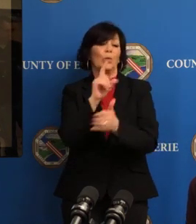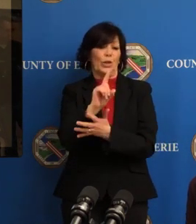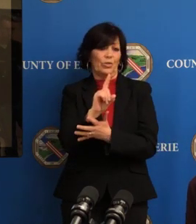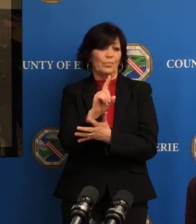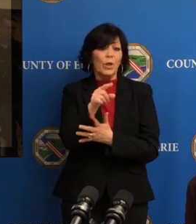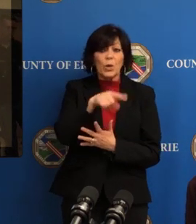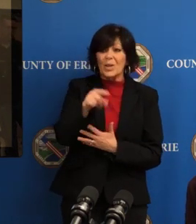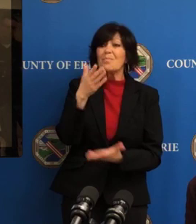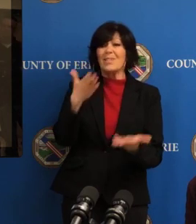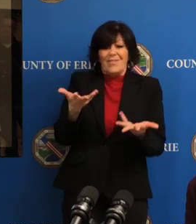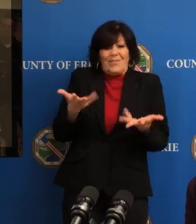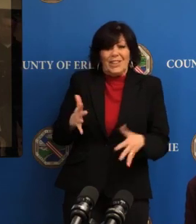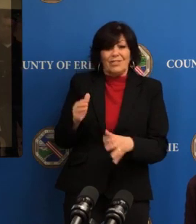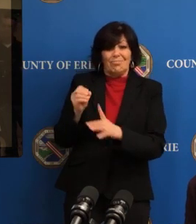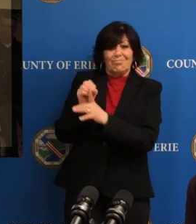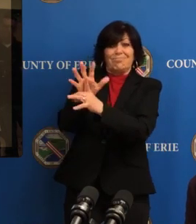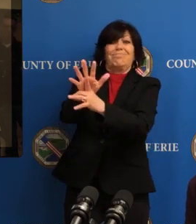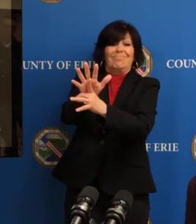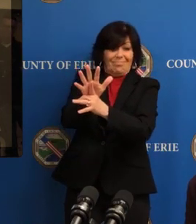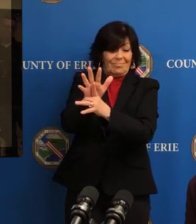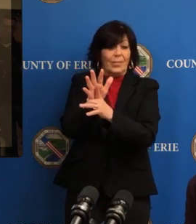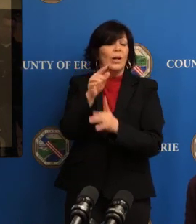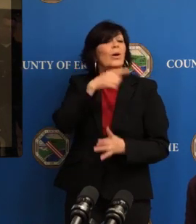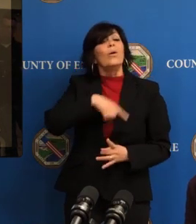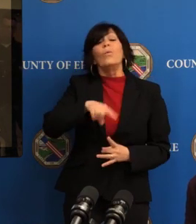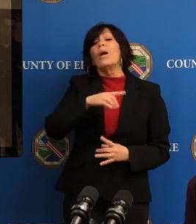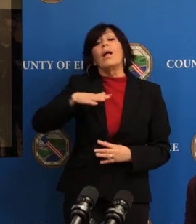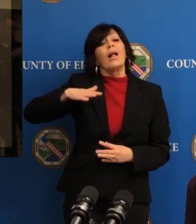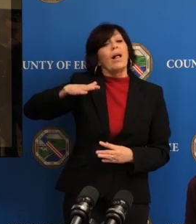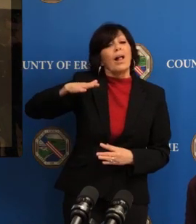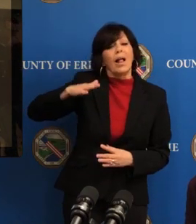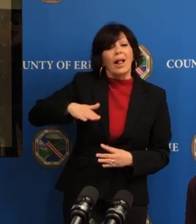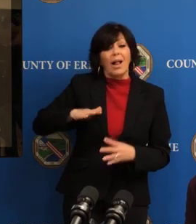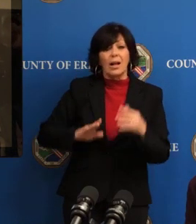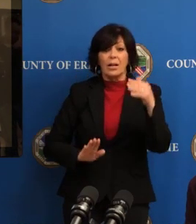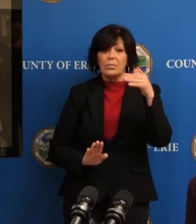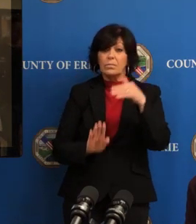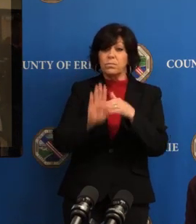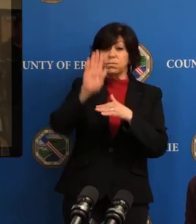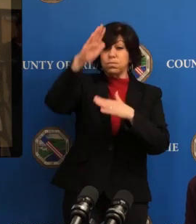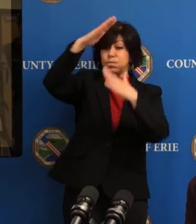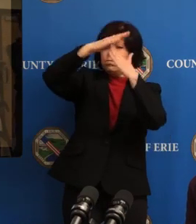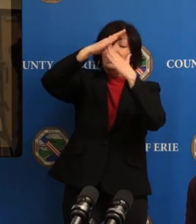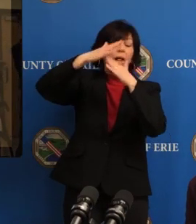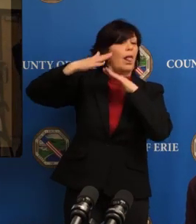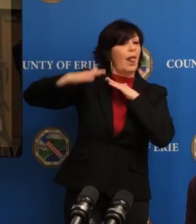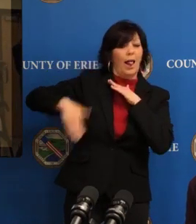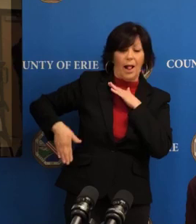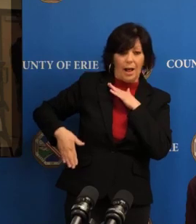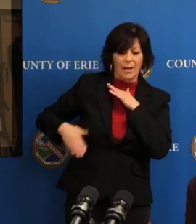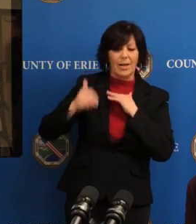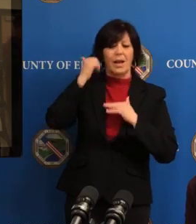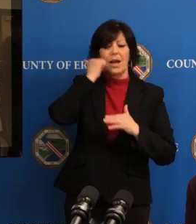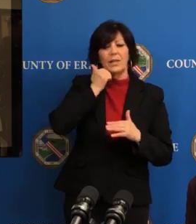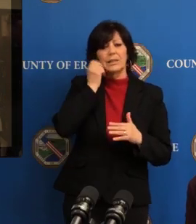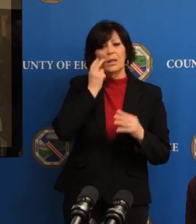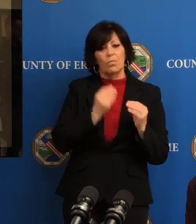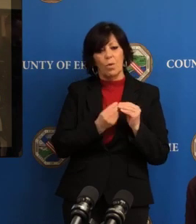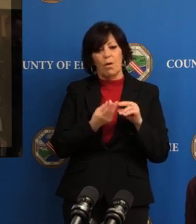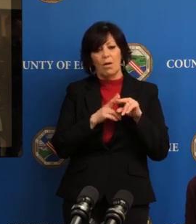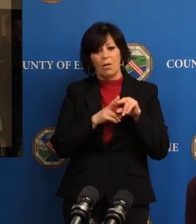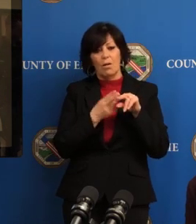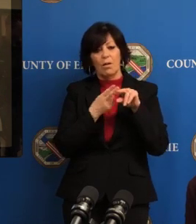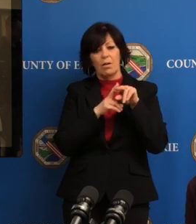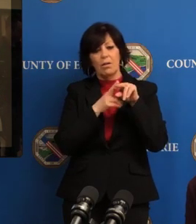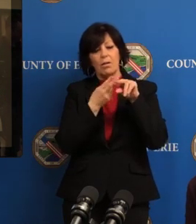that you may have been exposed. We have not reached our peak yet. Every day we're seeing more and more cases, and there's